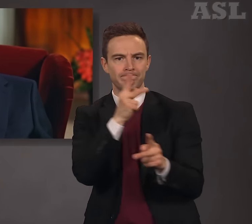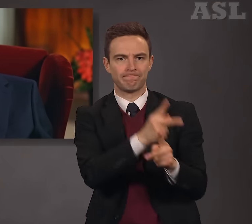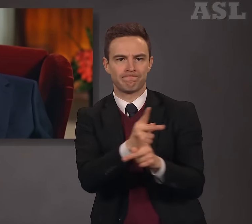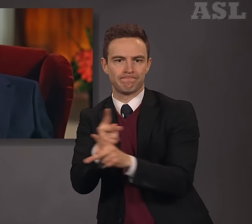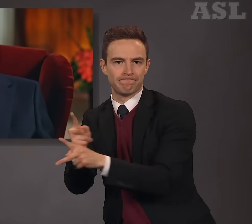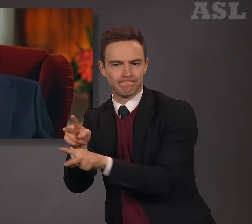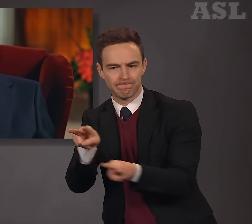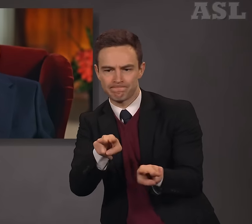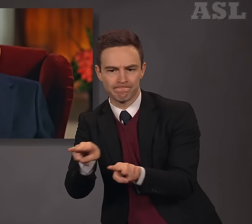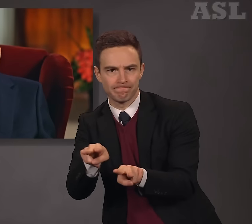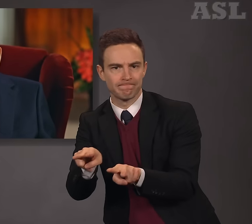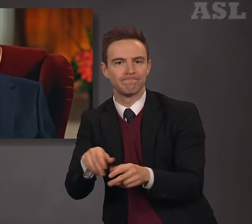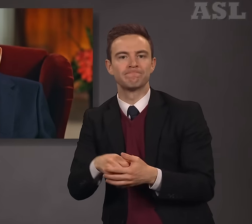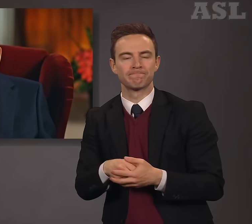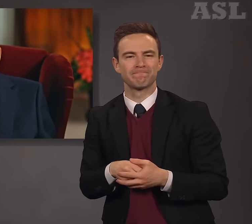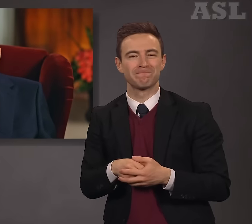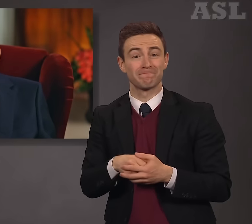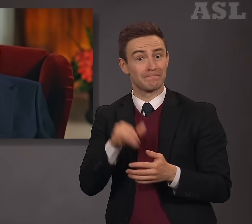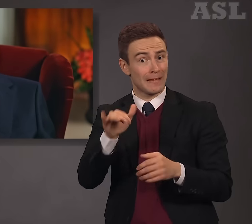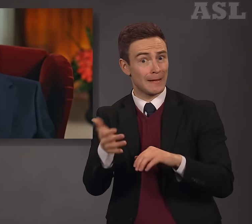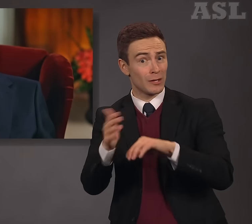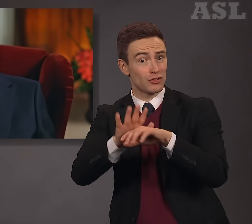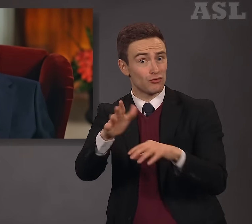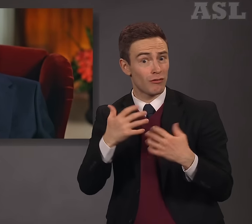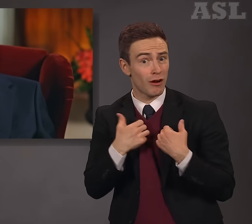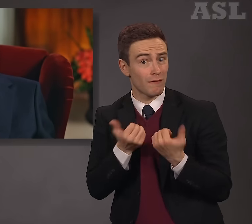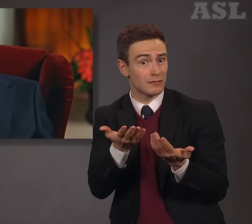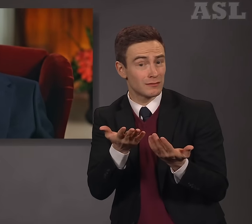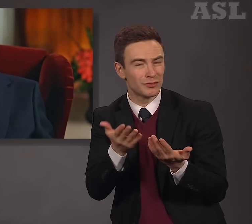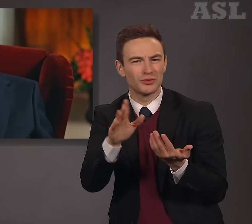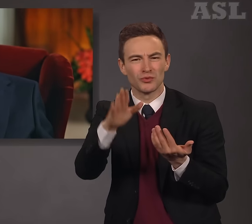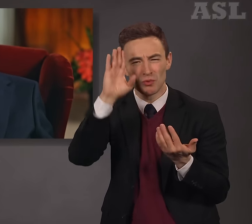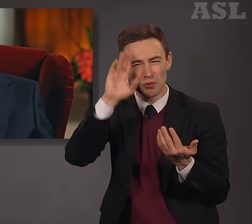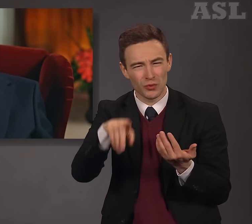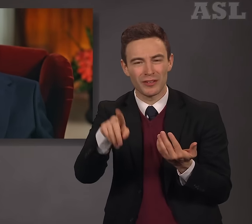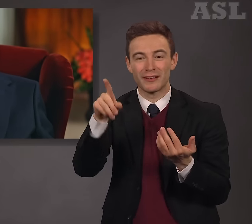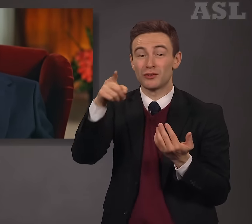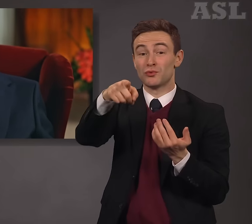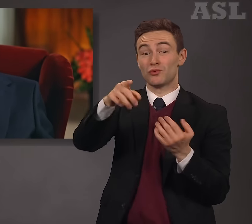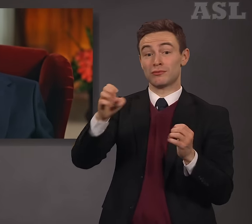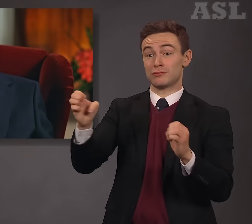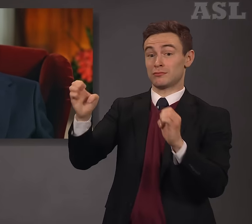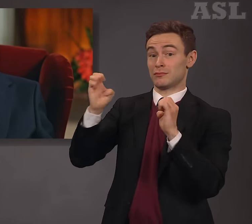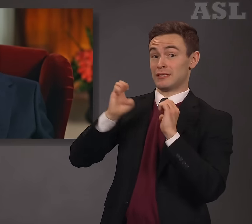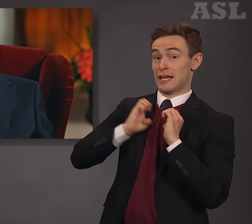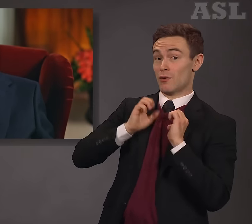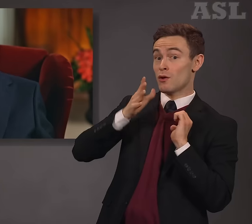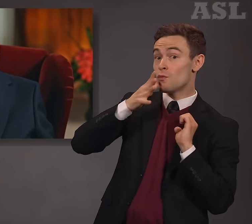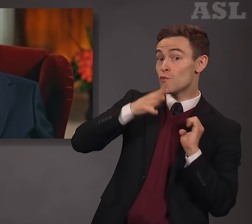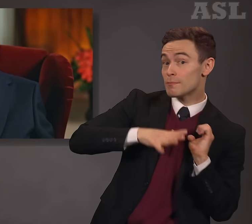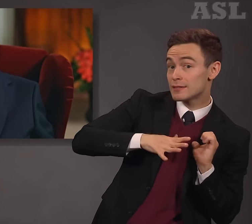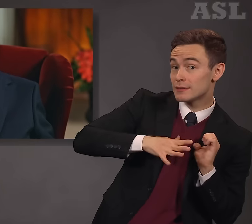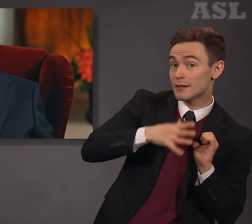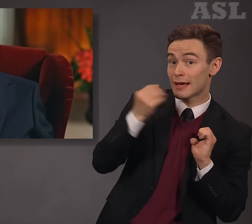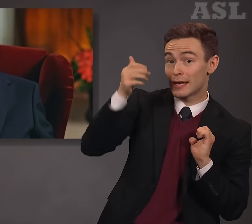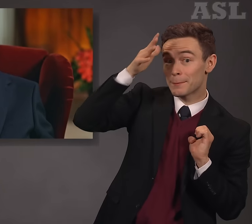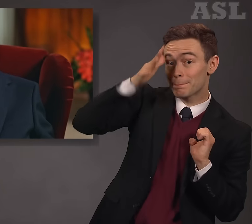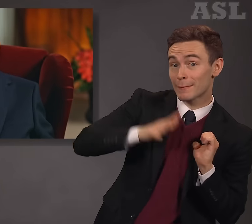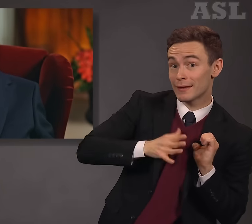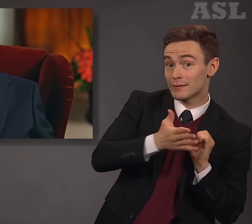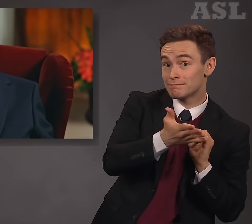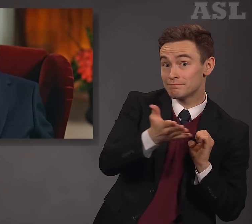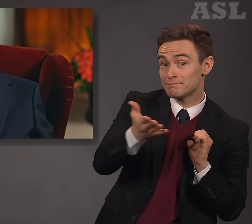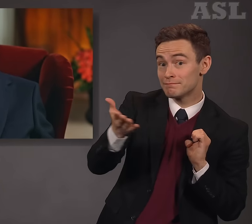How much does it increase your confidence to know that as an endowed woman or